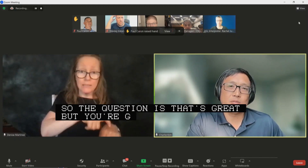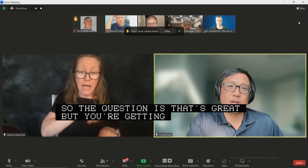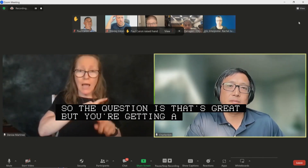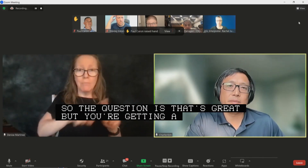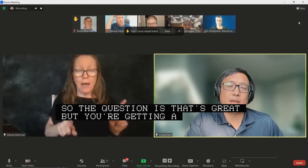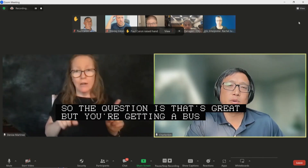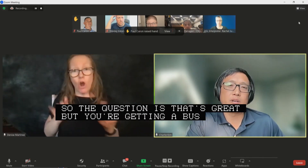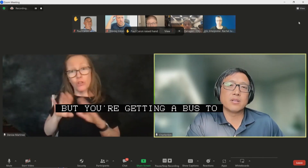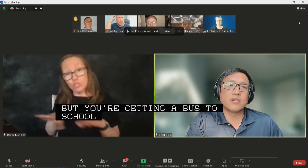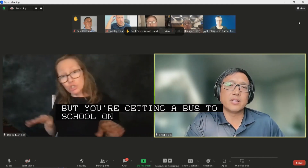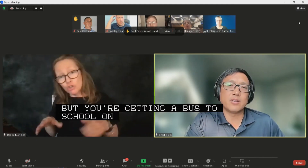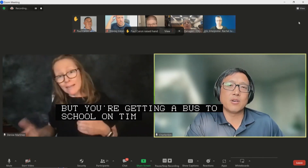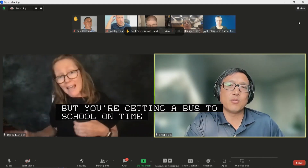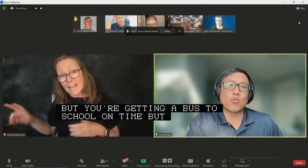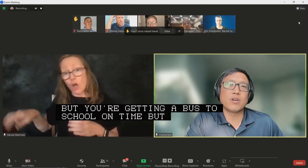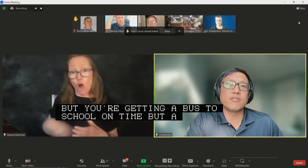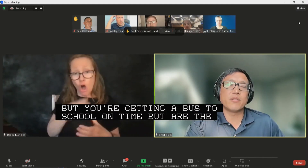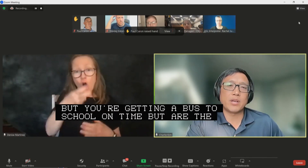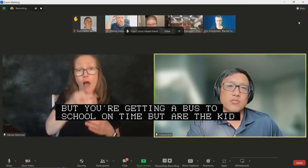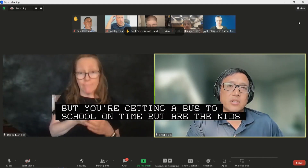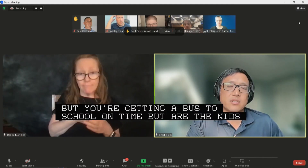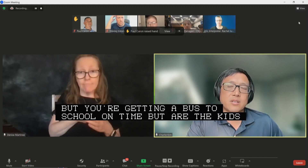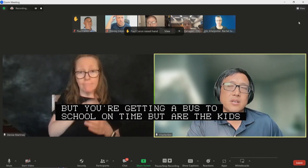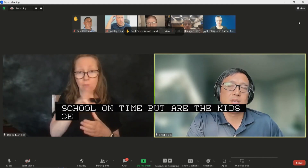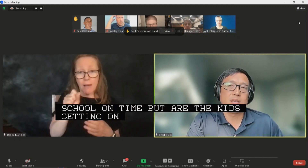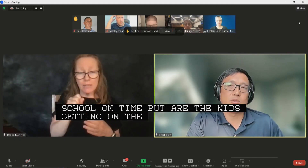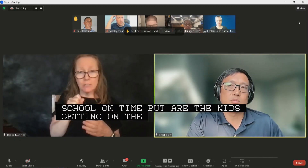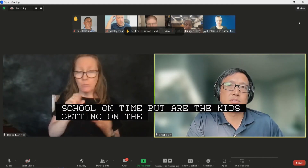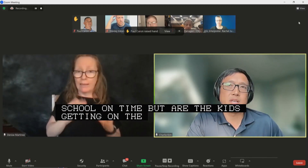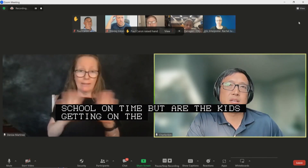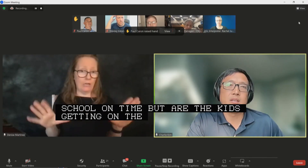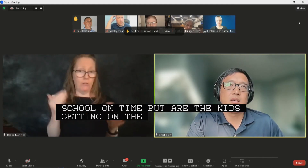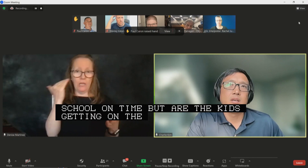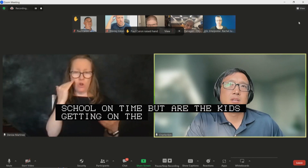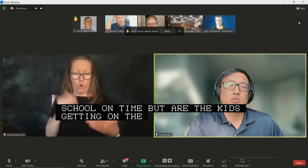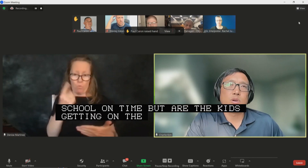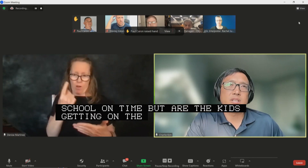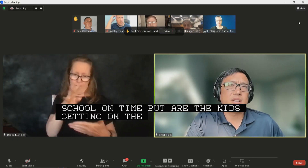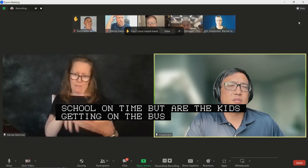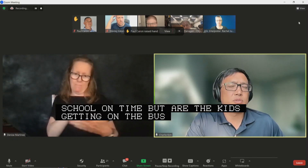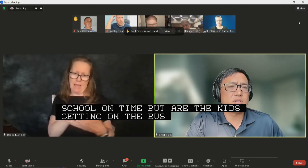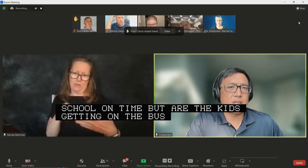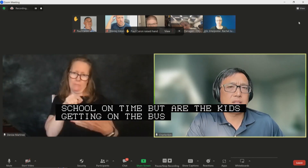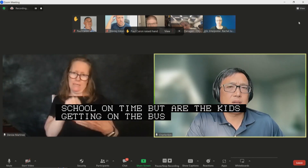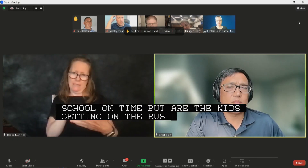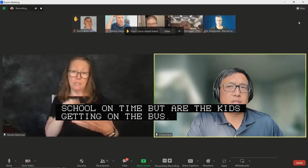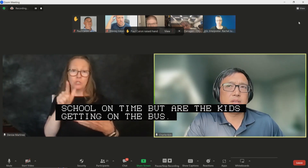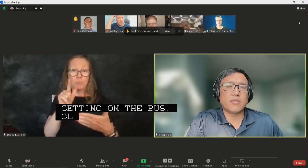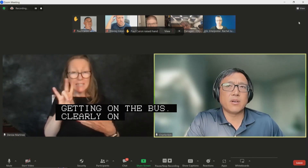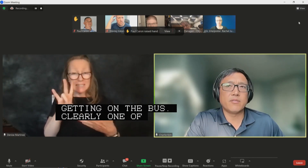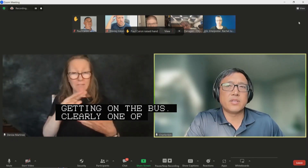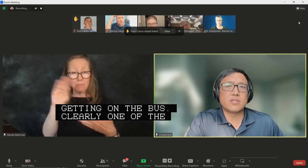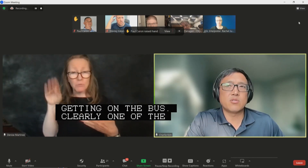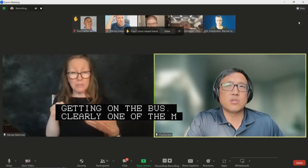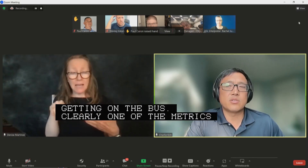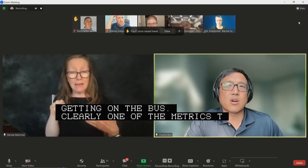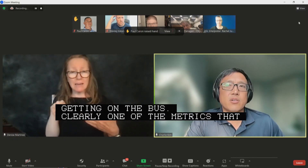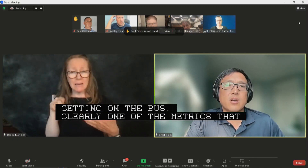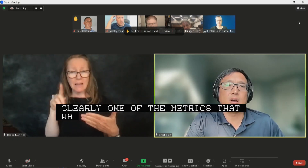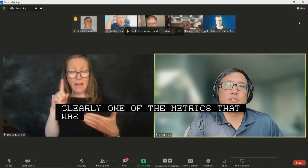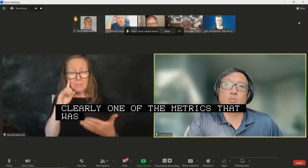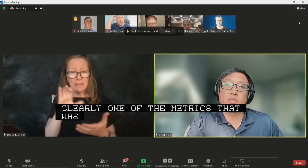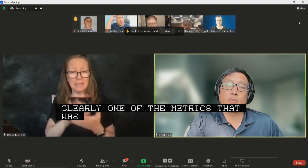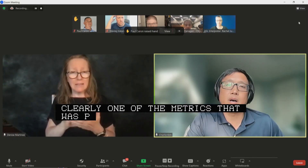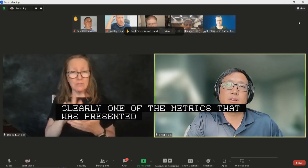bus, right? And we clearly know in one of the metrics that was presented, 27%, I believe, of the students